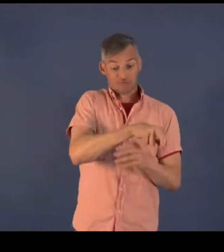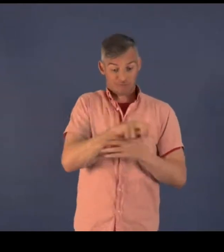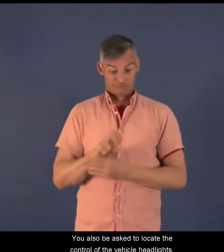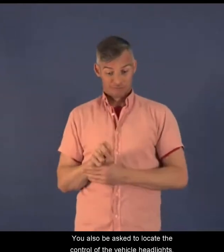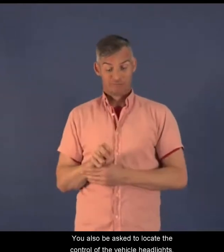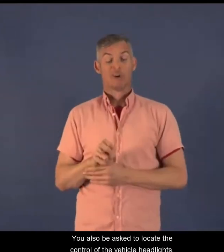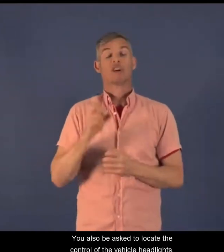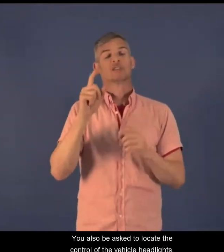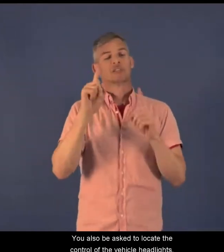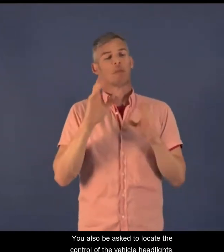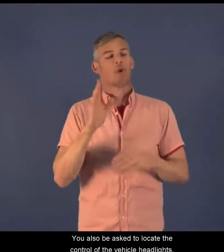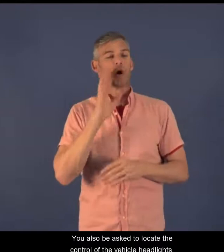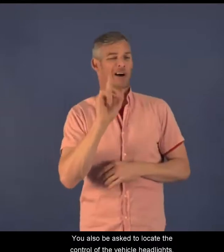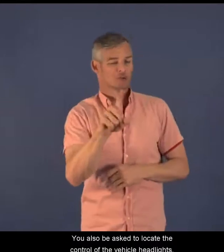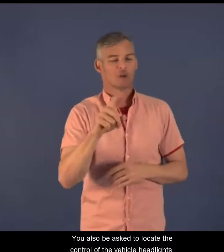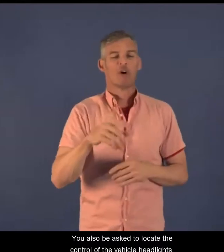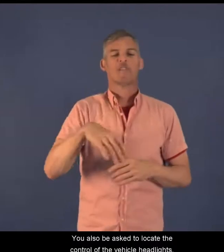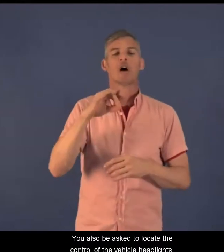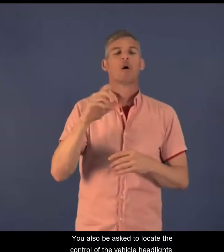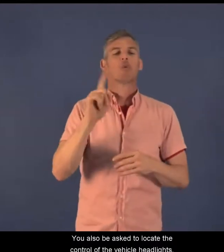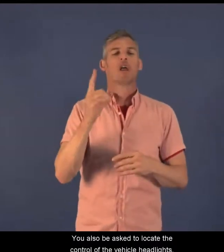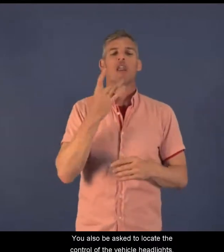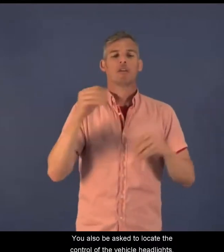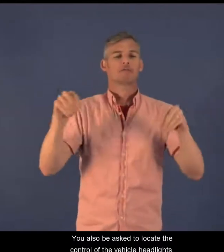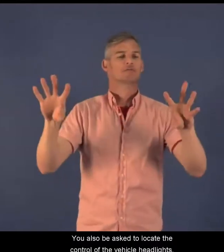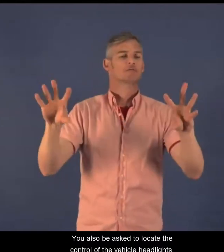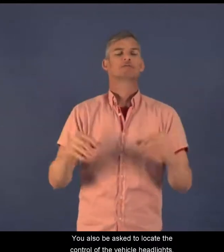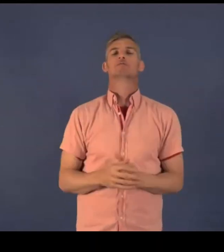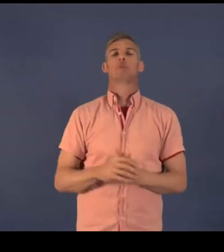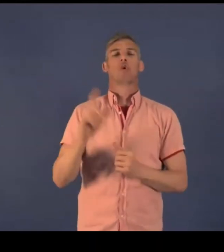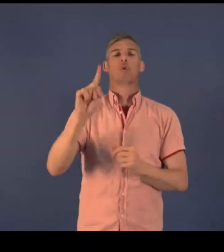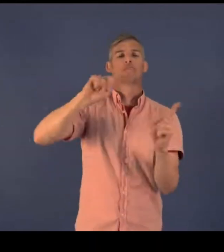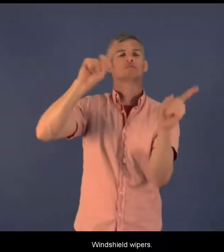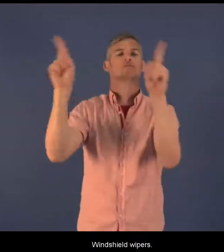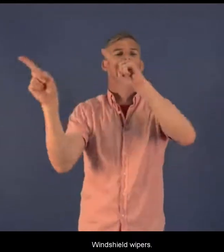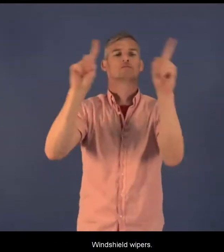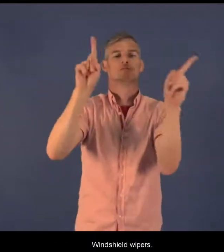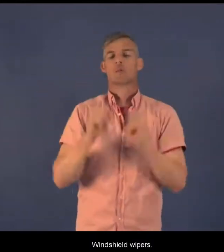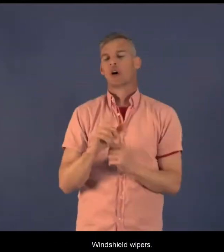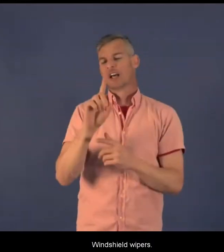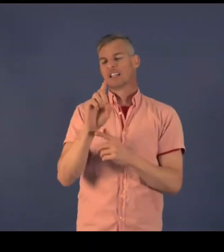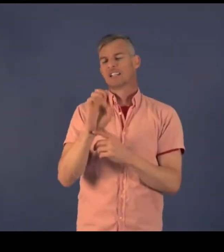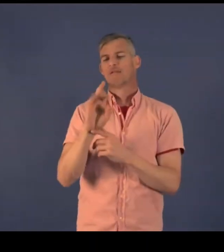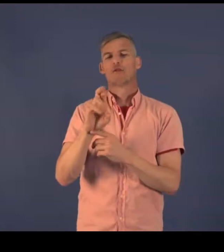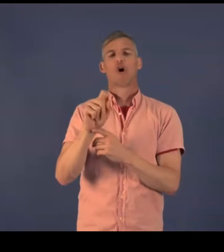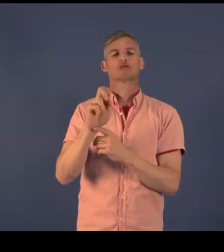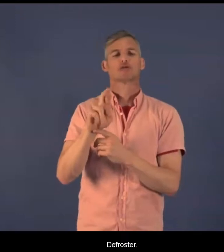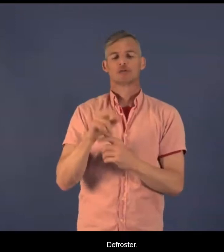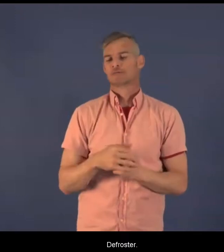You will also be asked to locate the controls of the vehicle's headlights, windshield wipers,